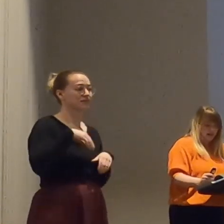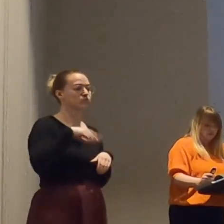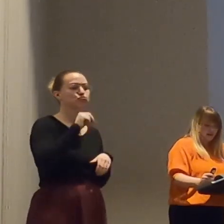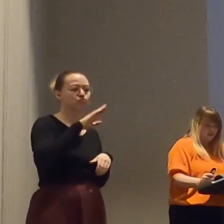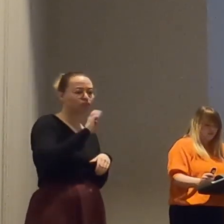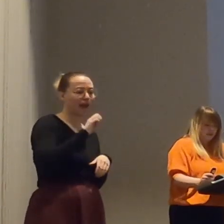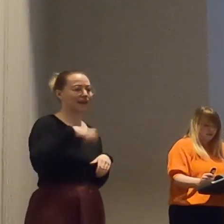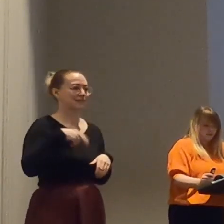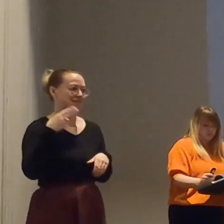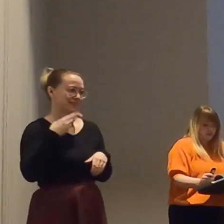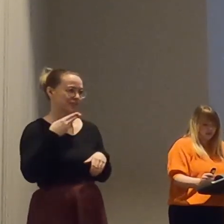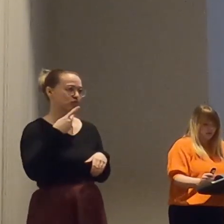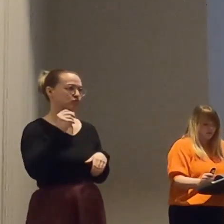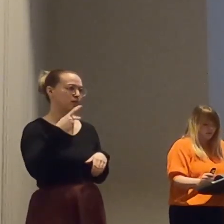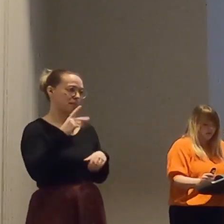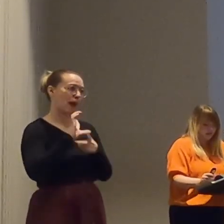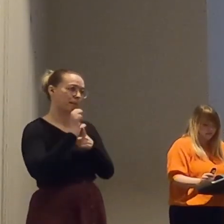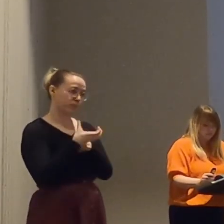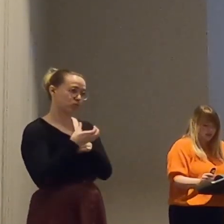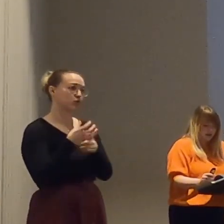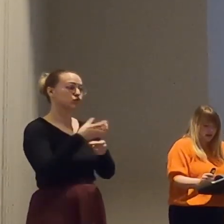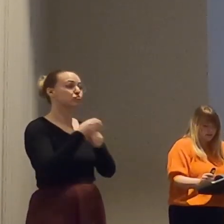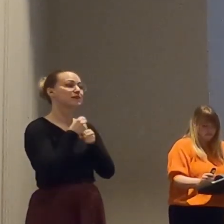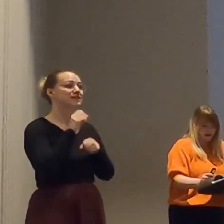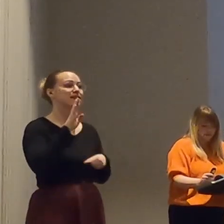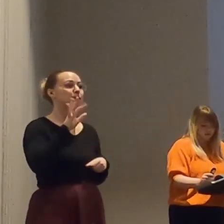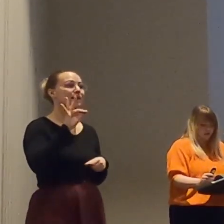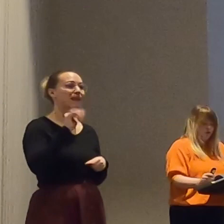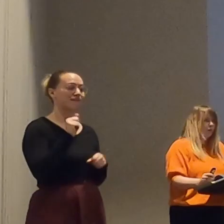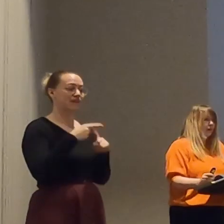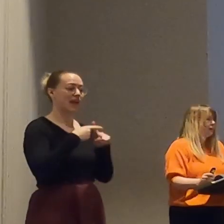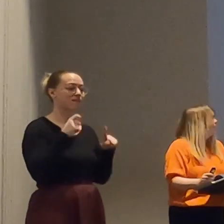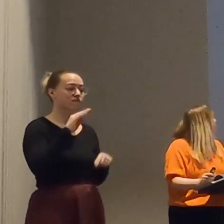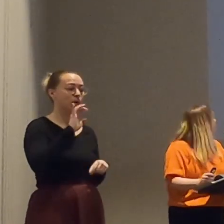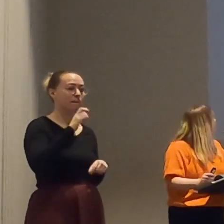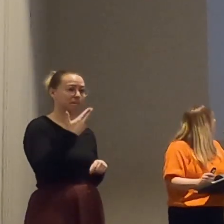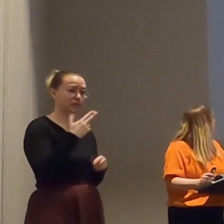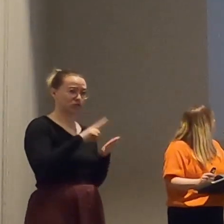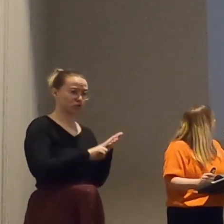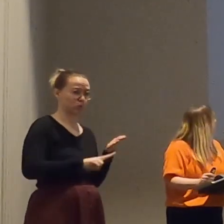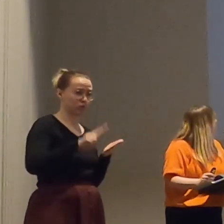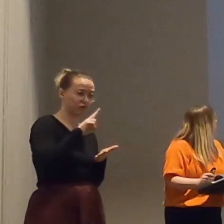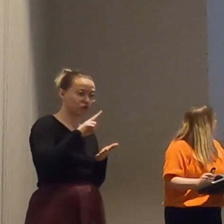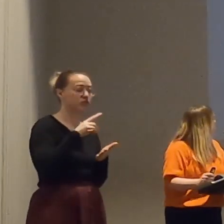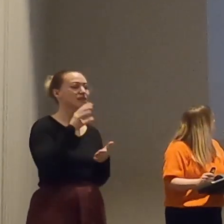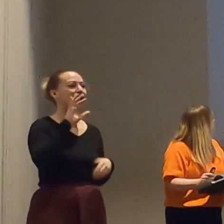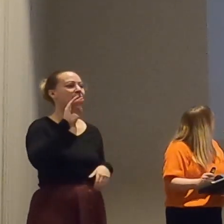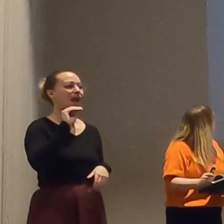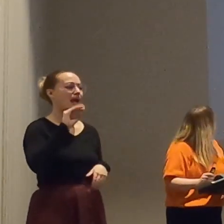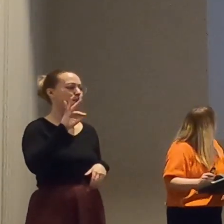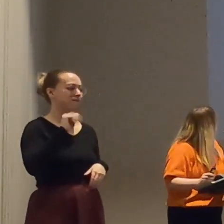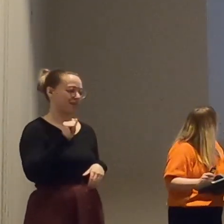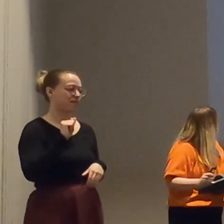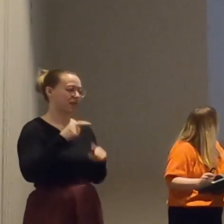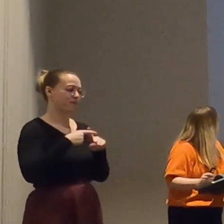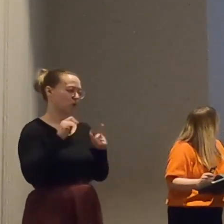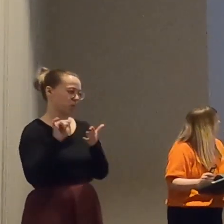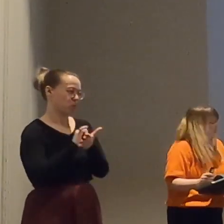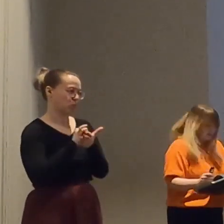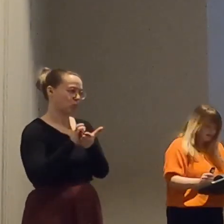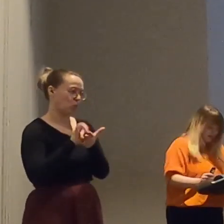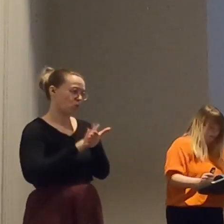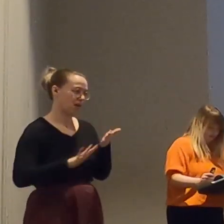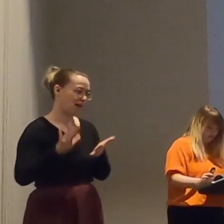received a BFA from Eastern Michigan University and an MFA from the New York Academy of Art. That's Sawyer on the right and one of his